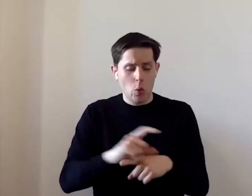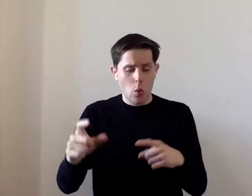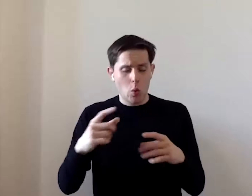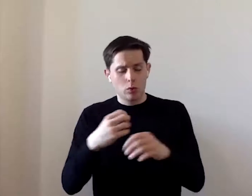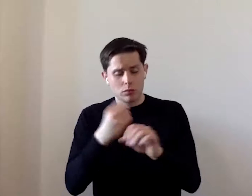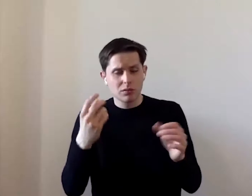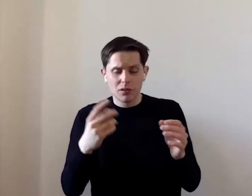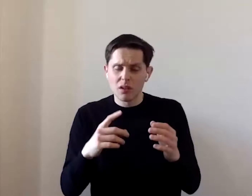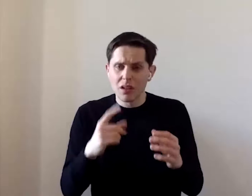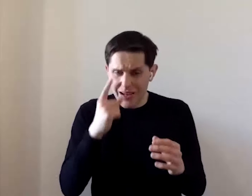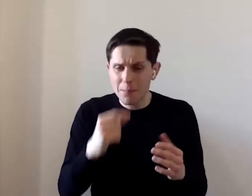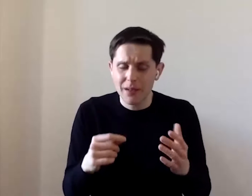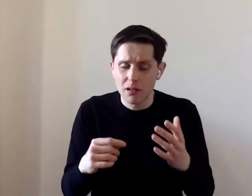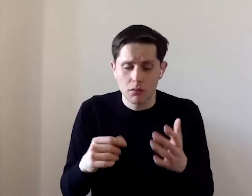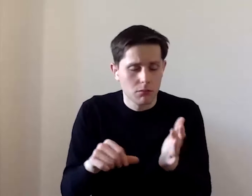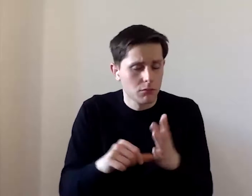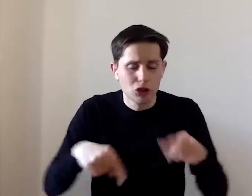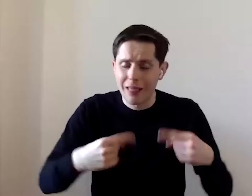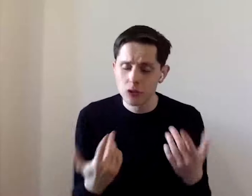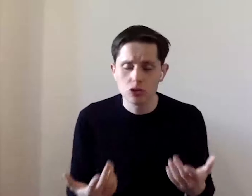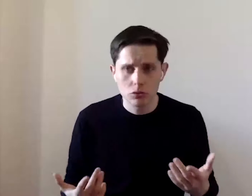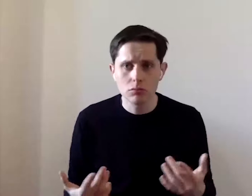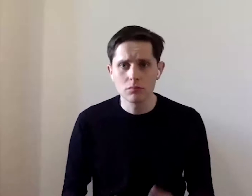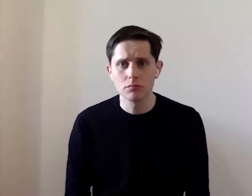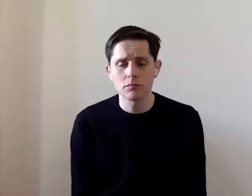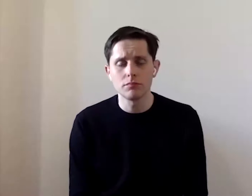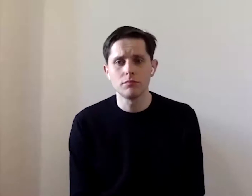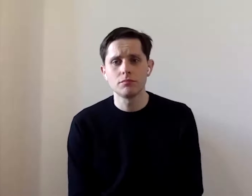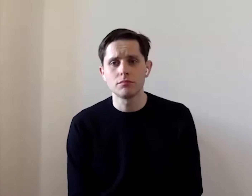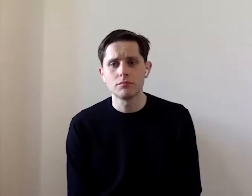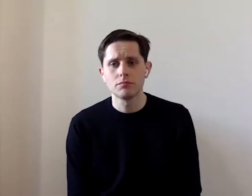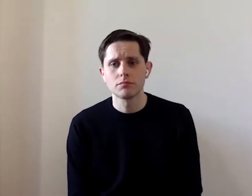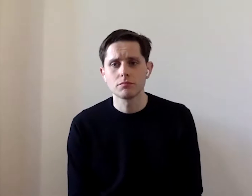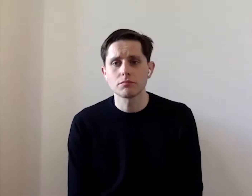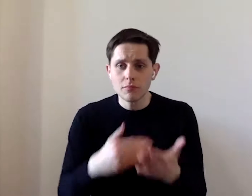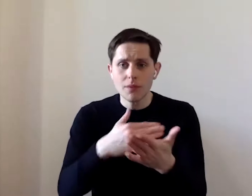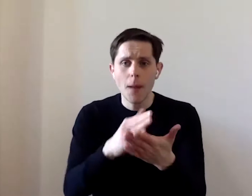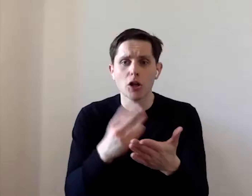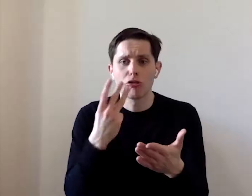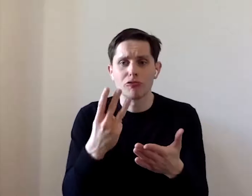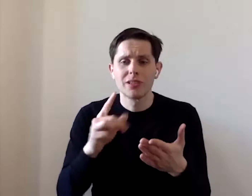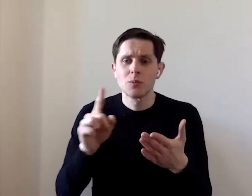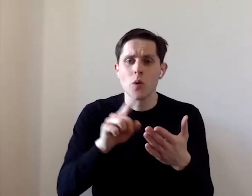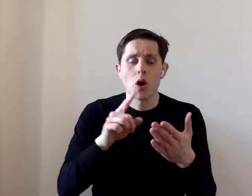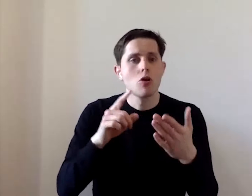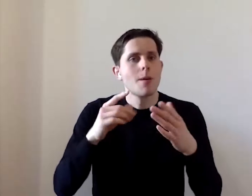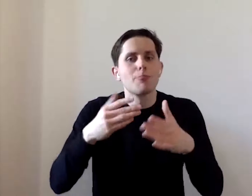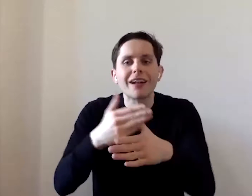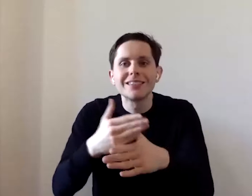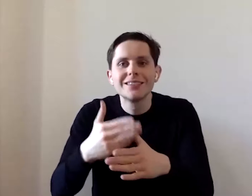the 7 years, but just as a whole, which I think can also be limiting, especially since part three is